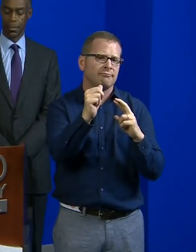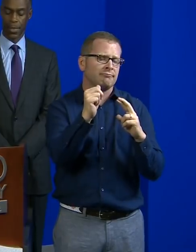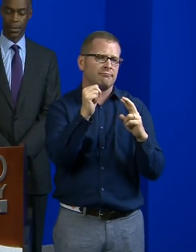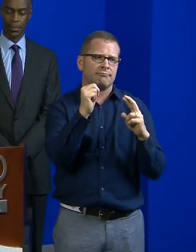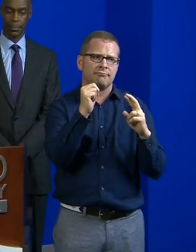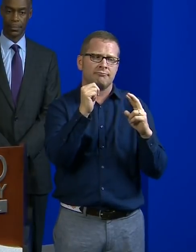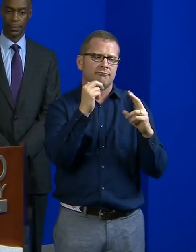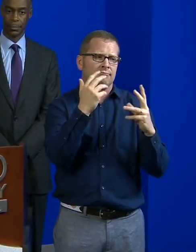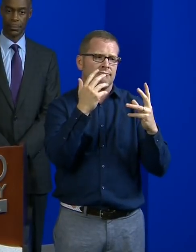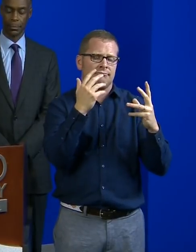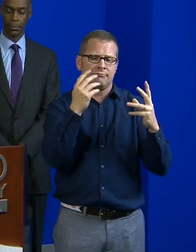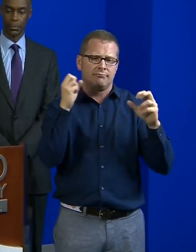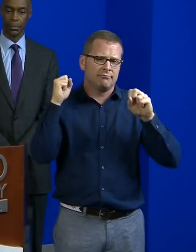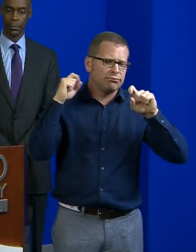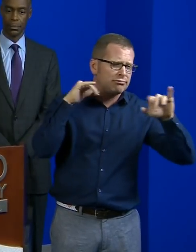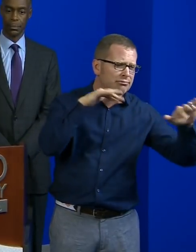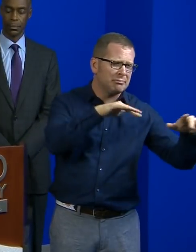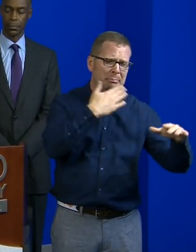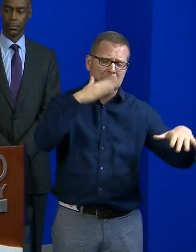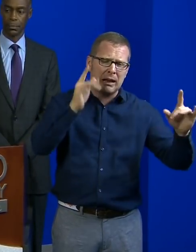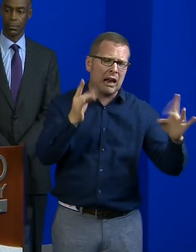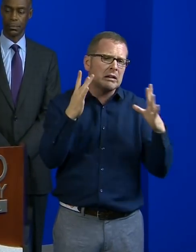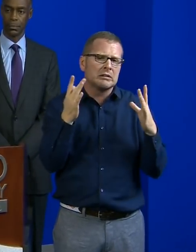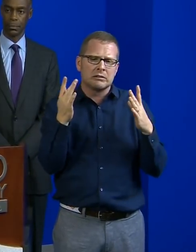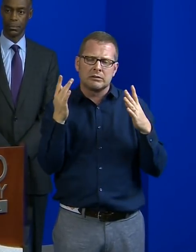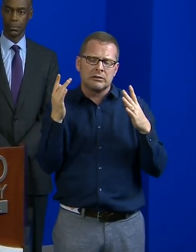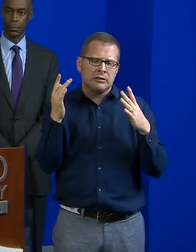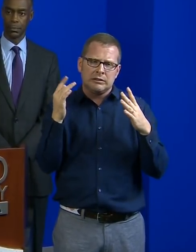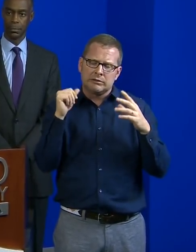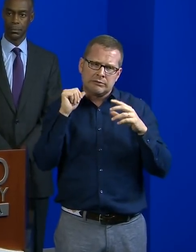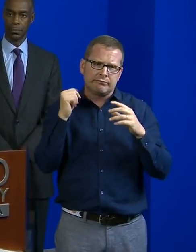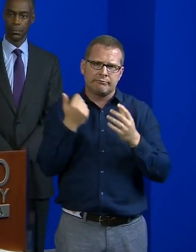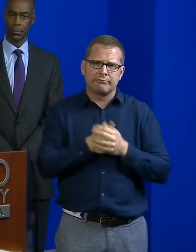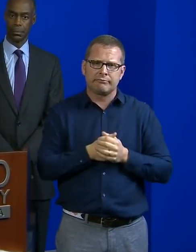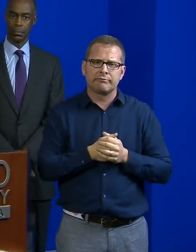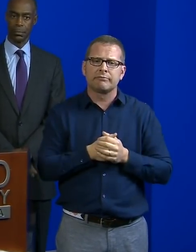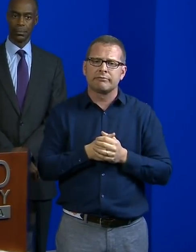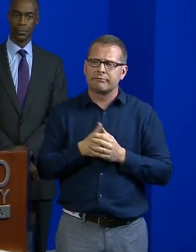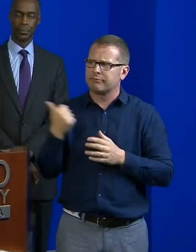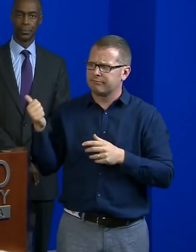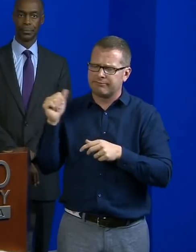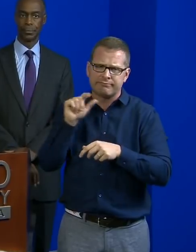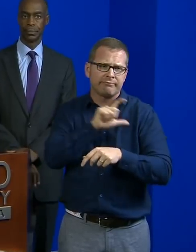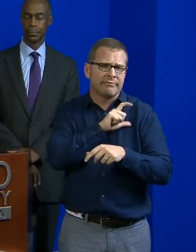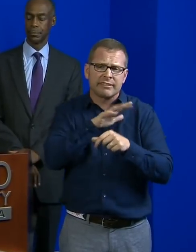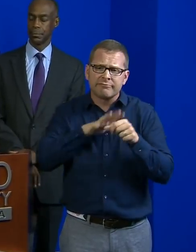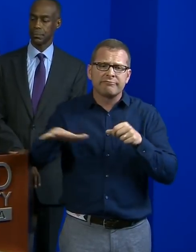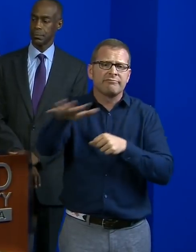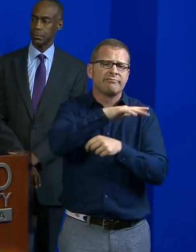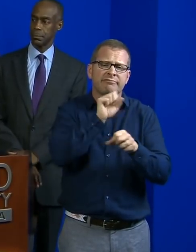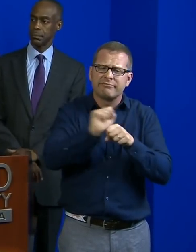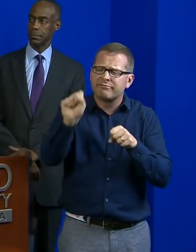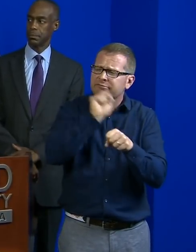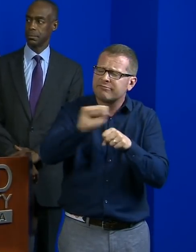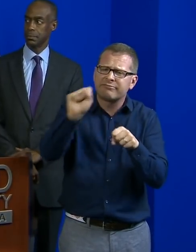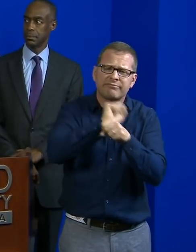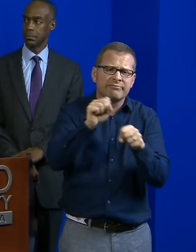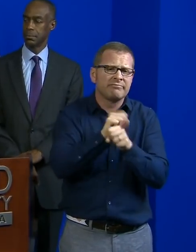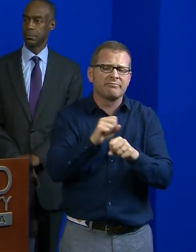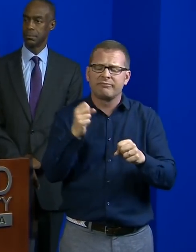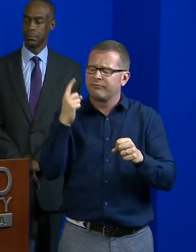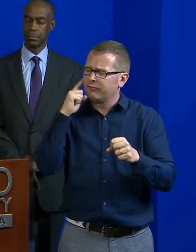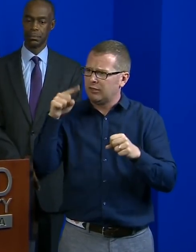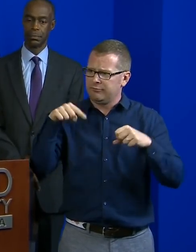and tirelessly over a period of years. We've trained, we've done tabletop exercises, we've done everything